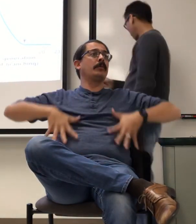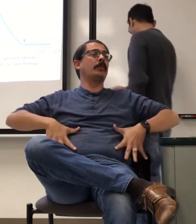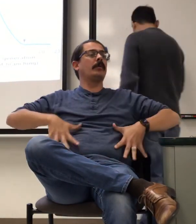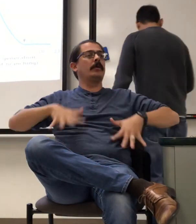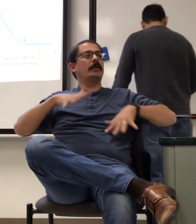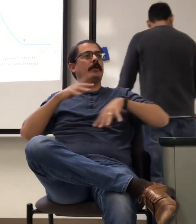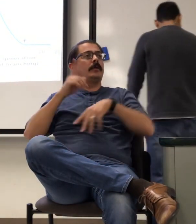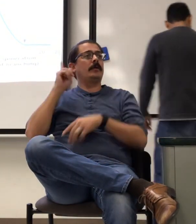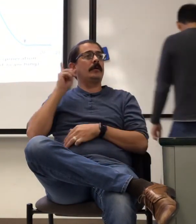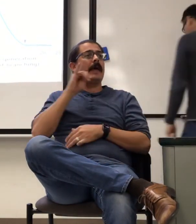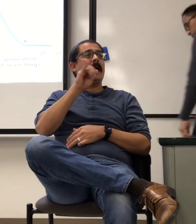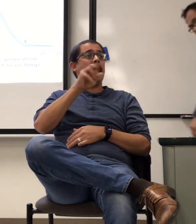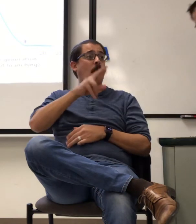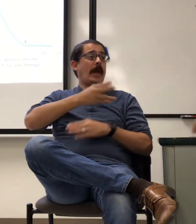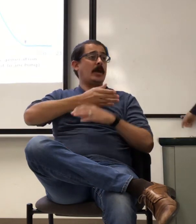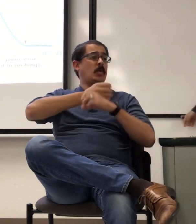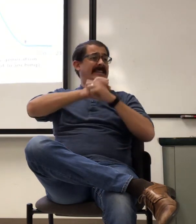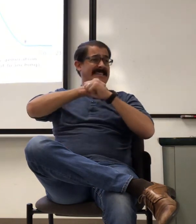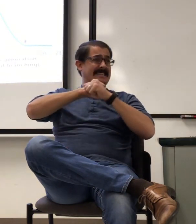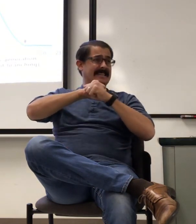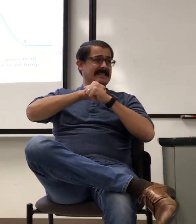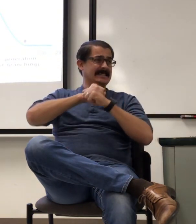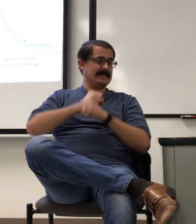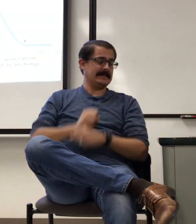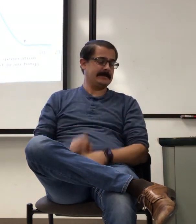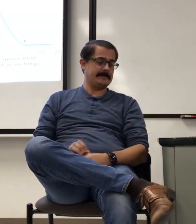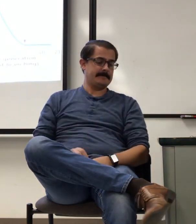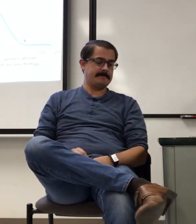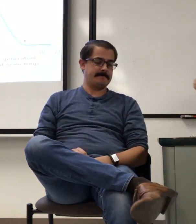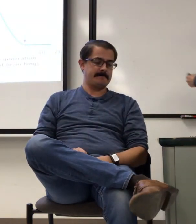at here, airway resistance,